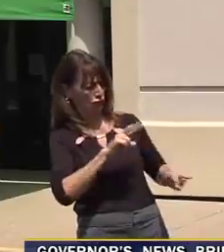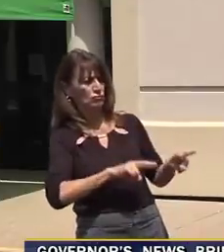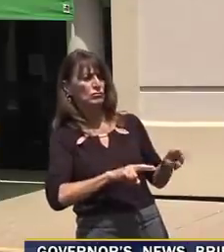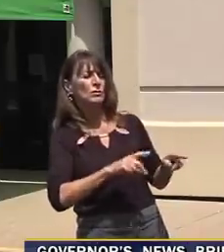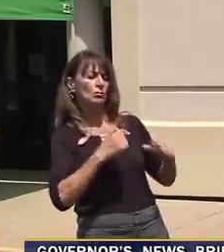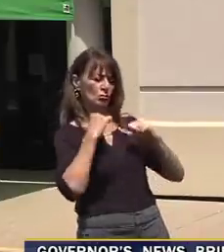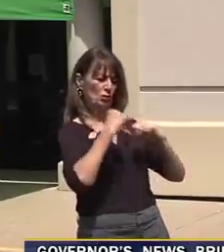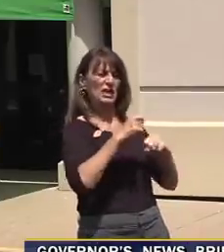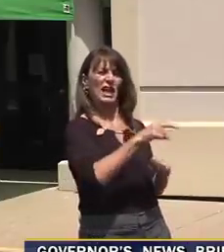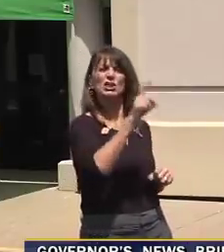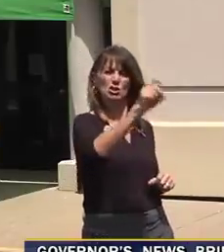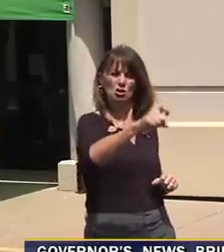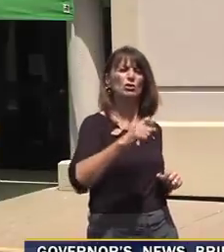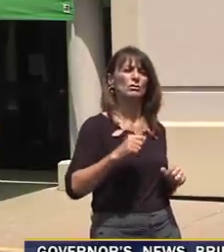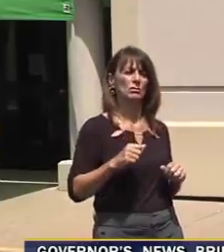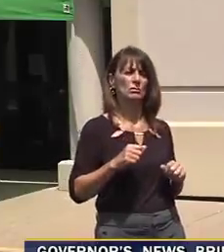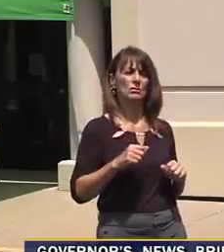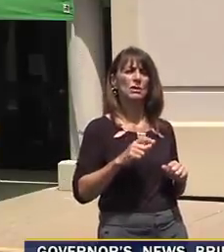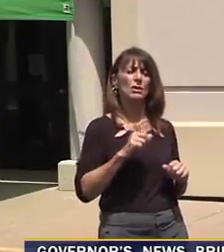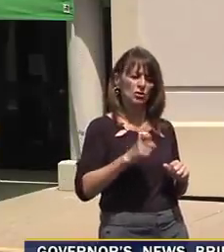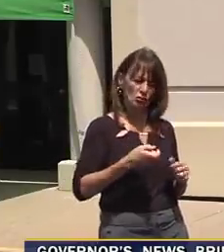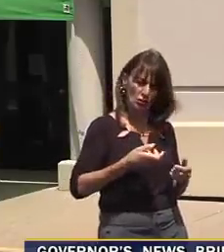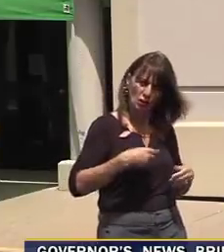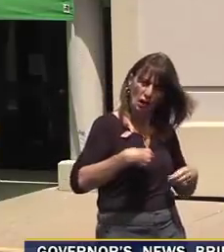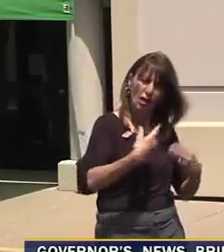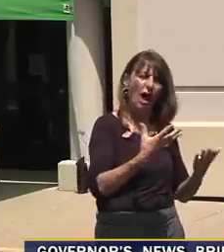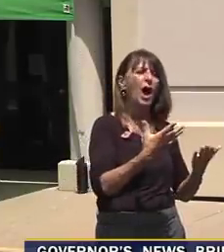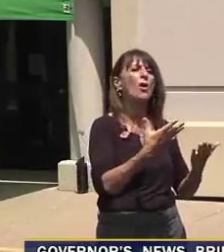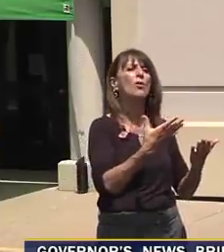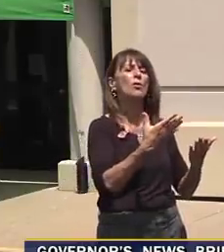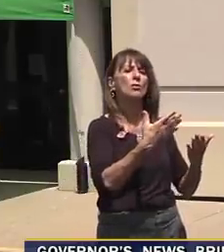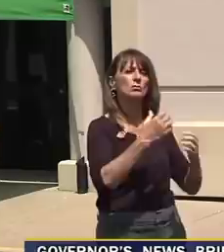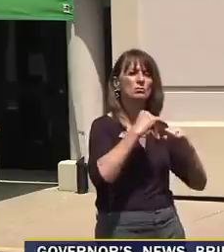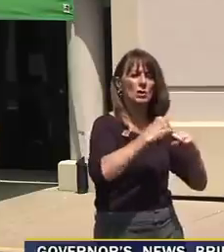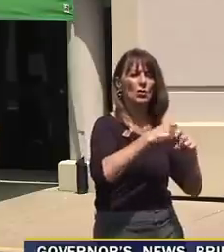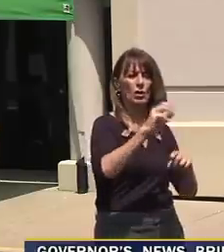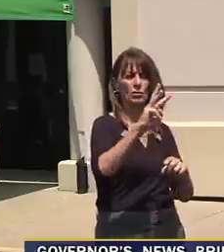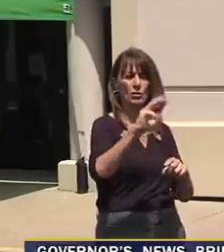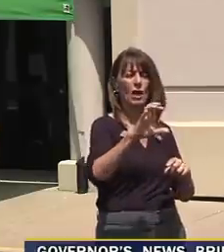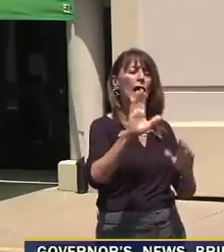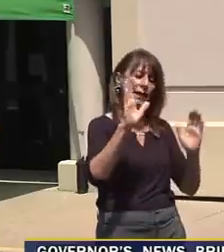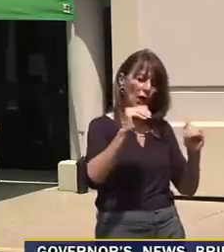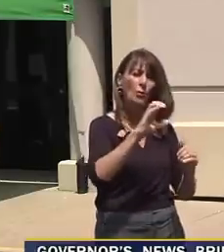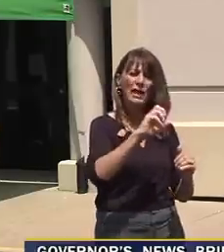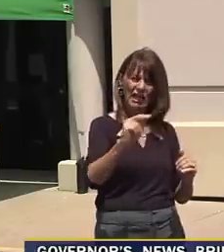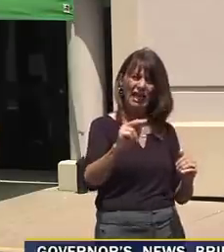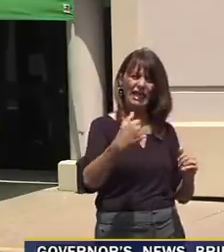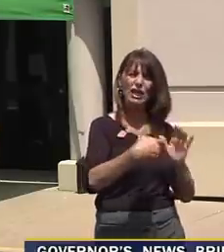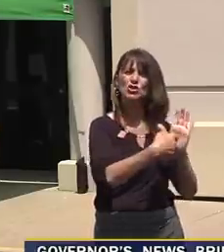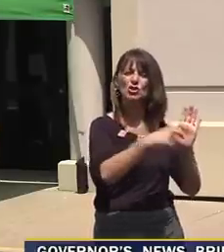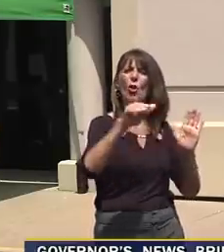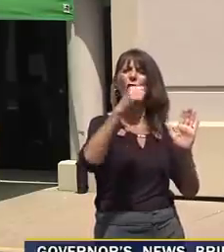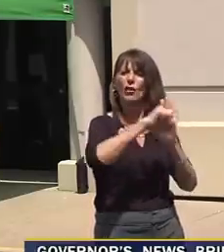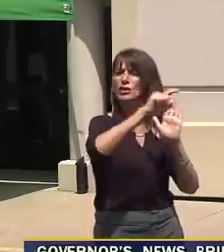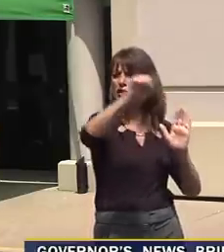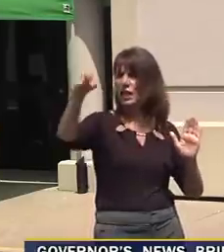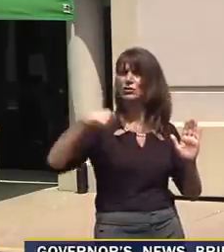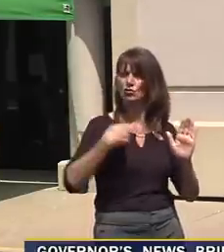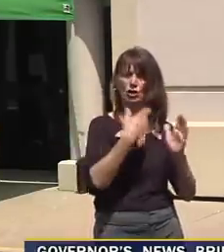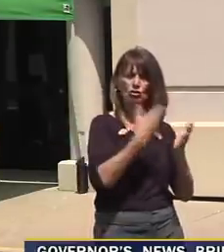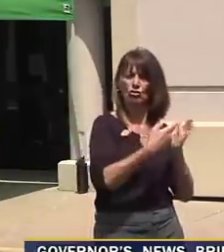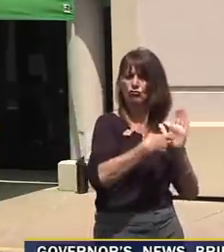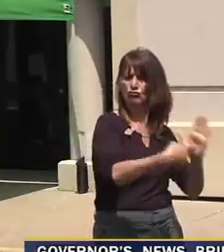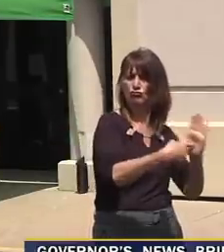the protection they need, the coverage they need, the workman's comp that they need, and I hope we lead by example around the rest of the state. So you would be open